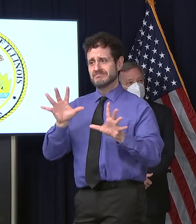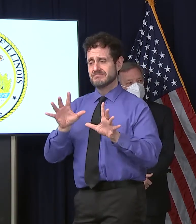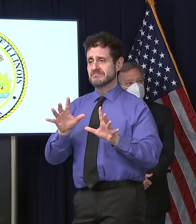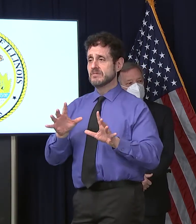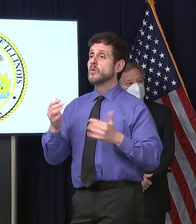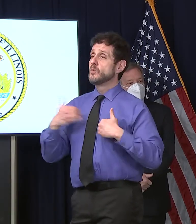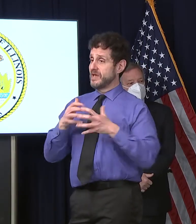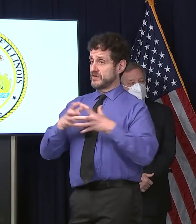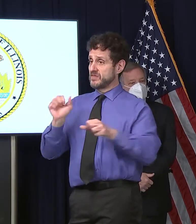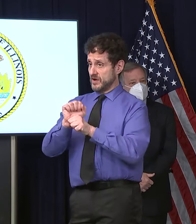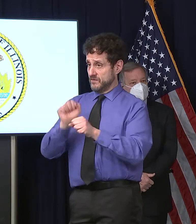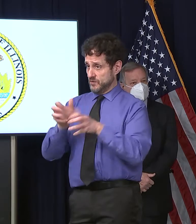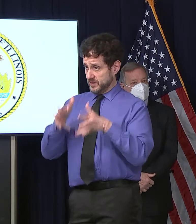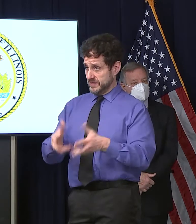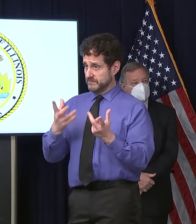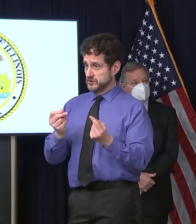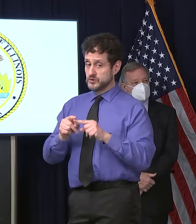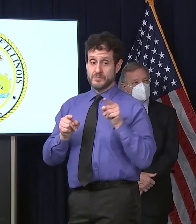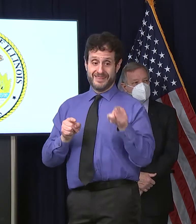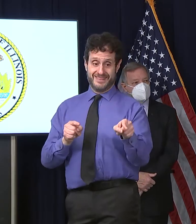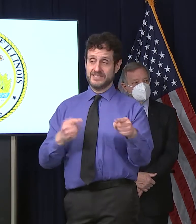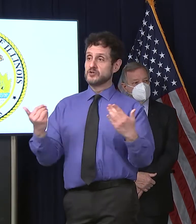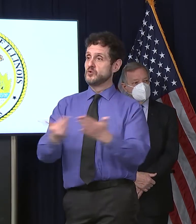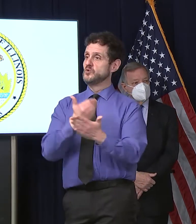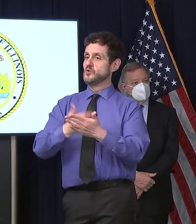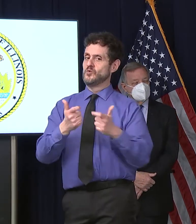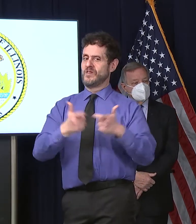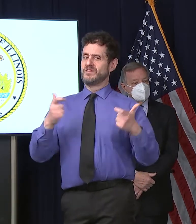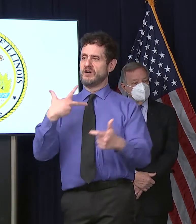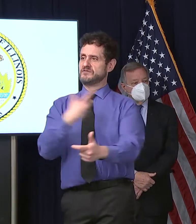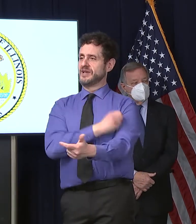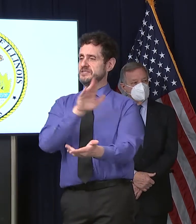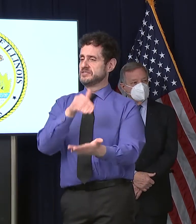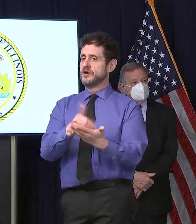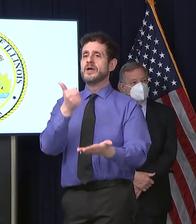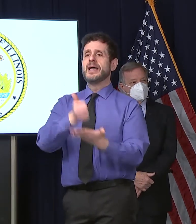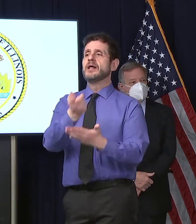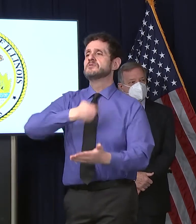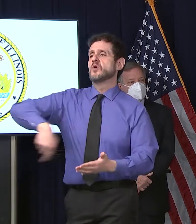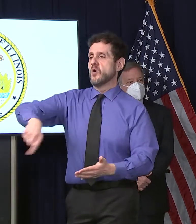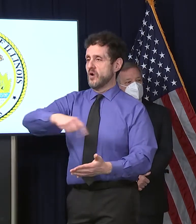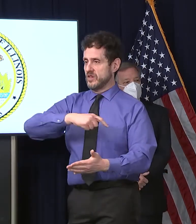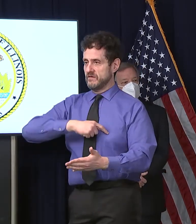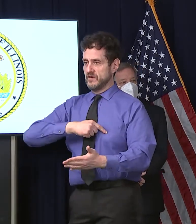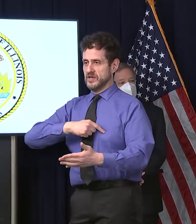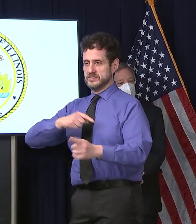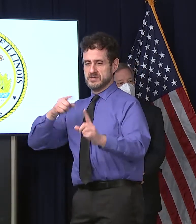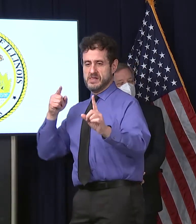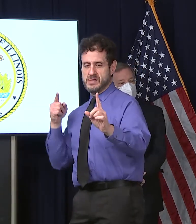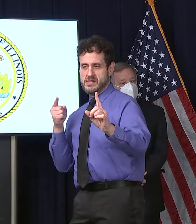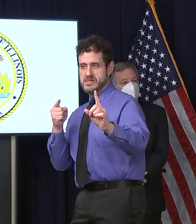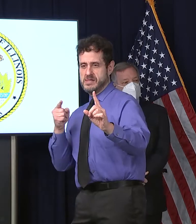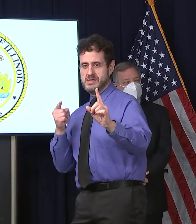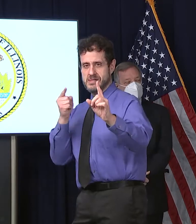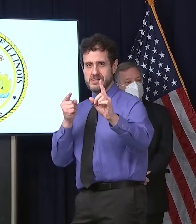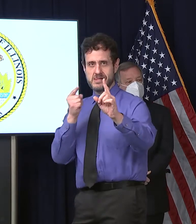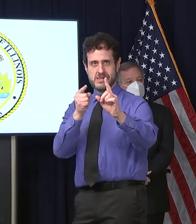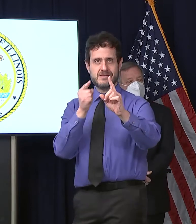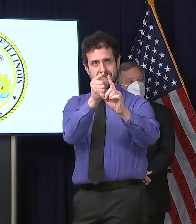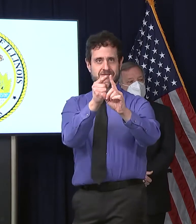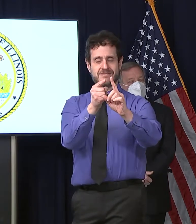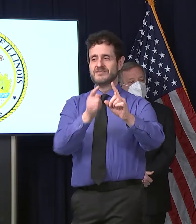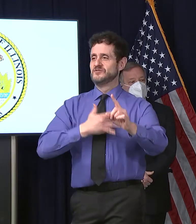to do, this site helps all of us get one step closer to a sense of normalcy.